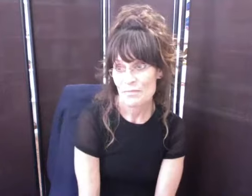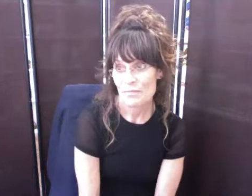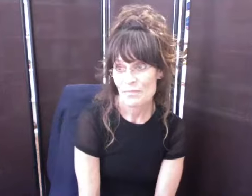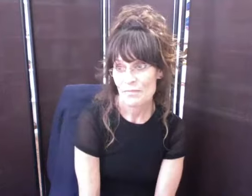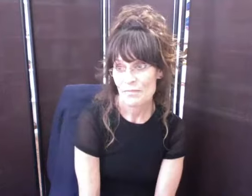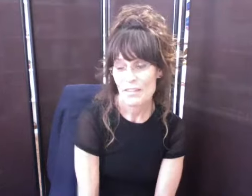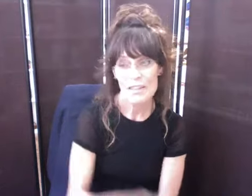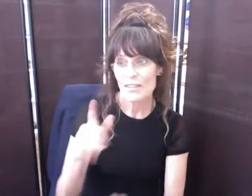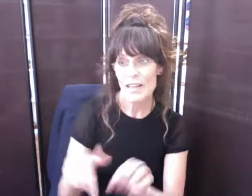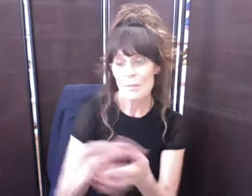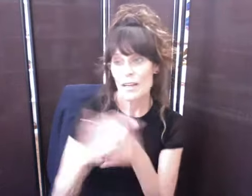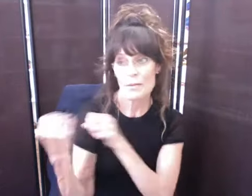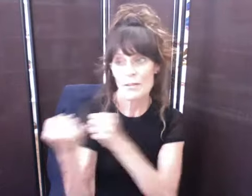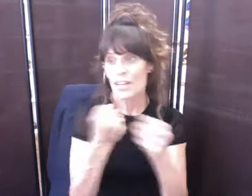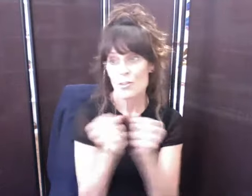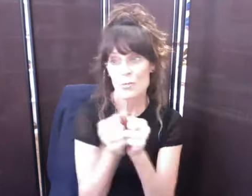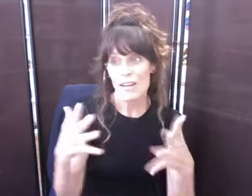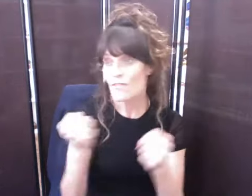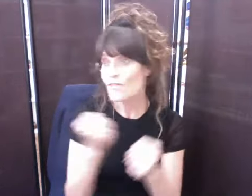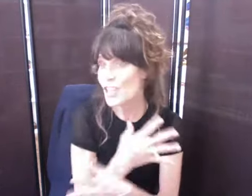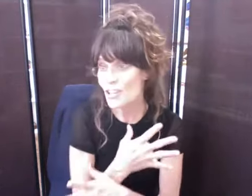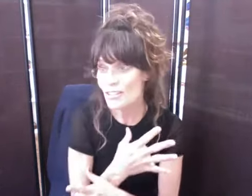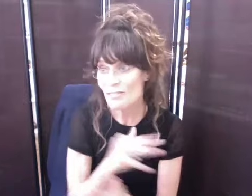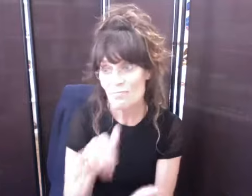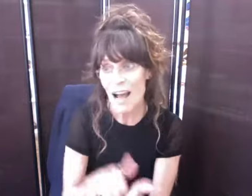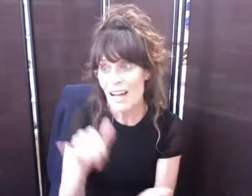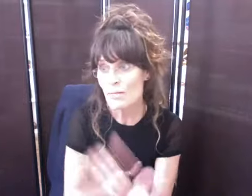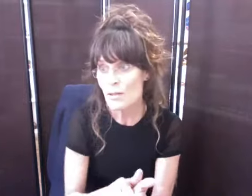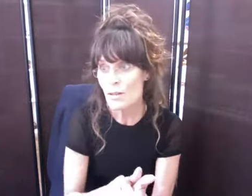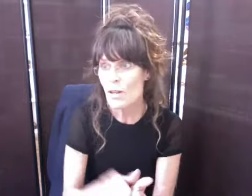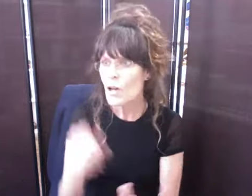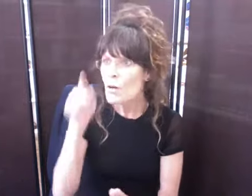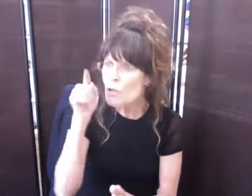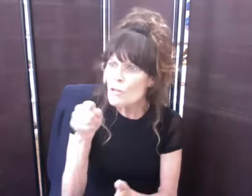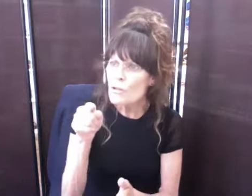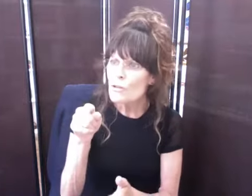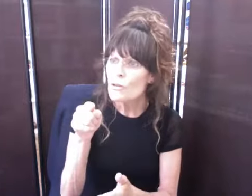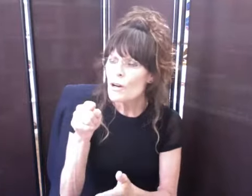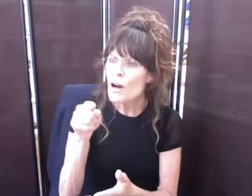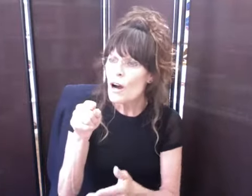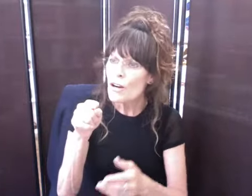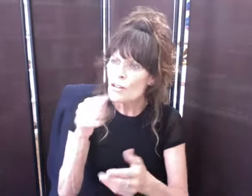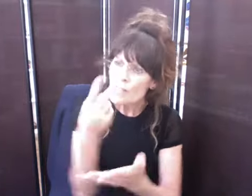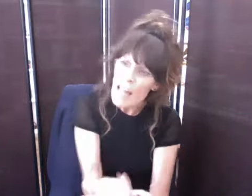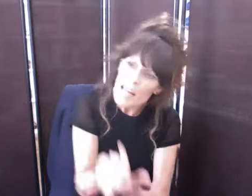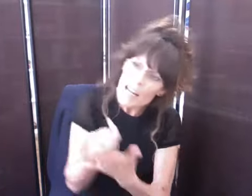courageous without fear. It's impossible. Mike, when you're laying on your couch and you got your remote in your hand and you're going from